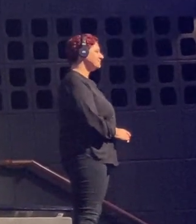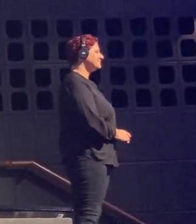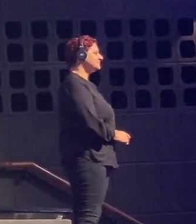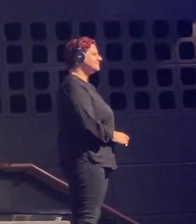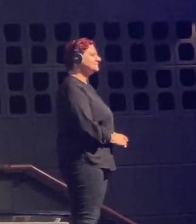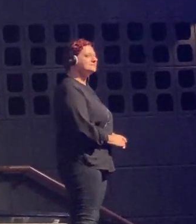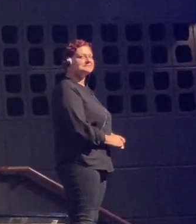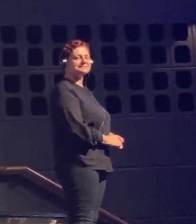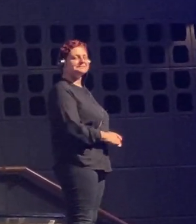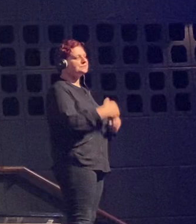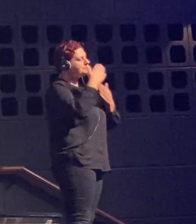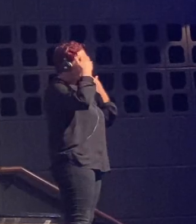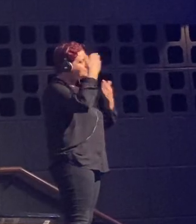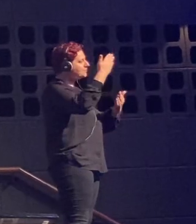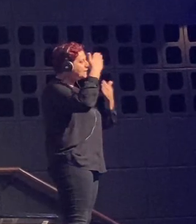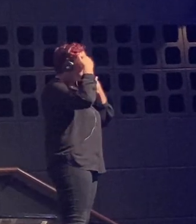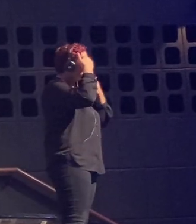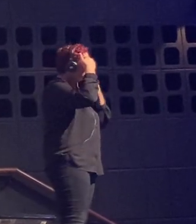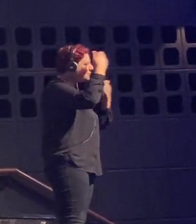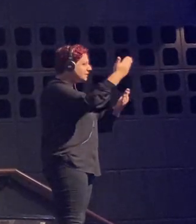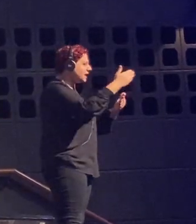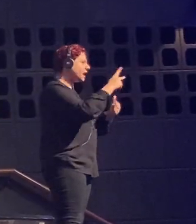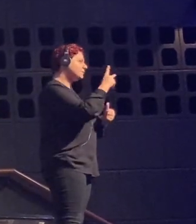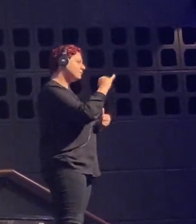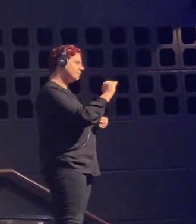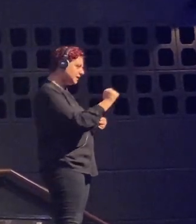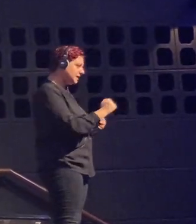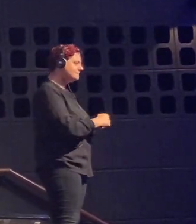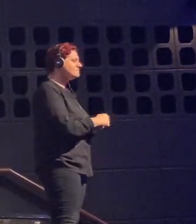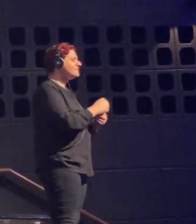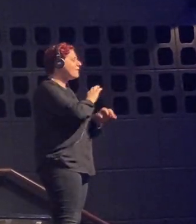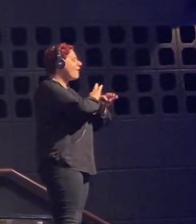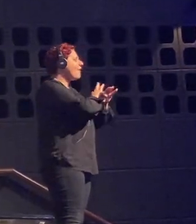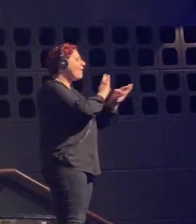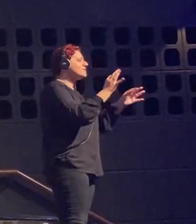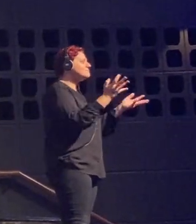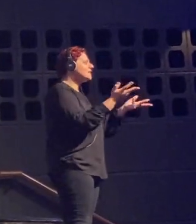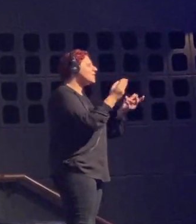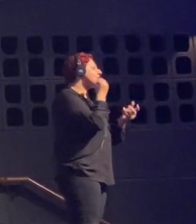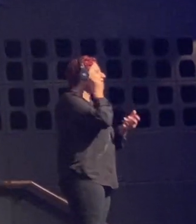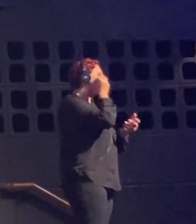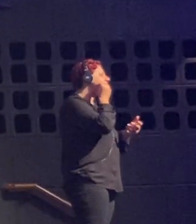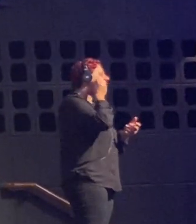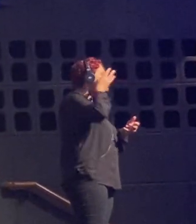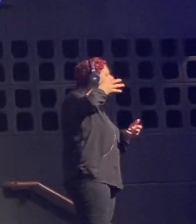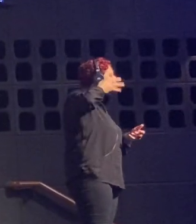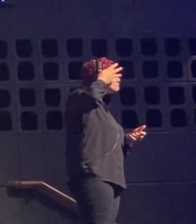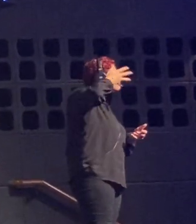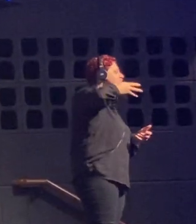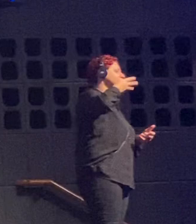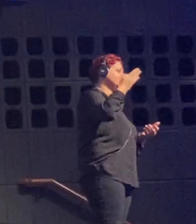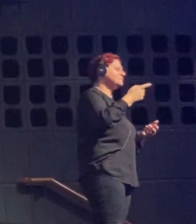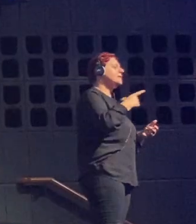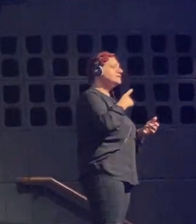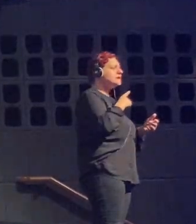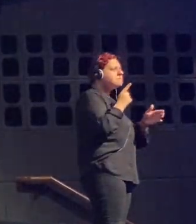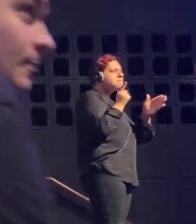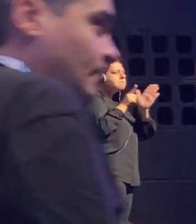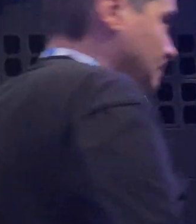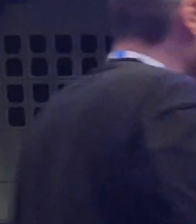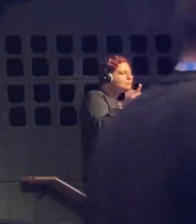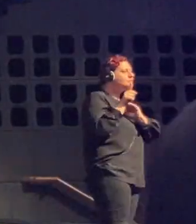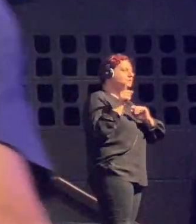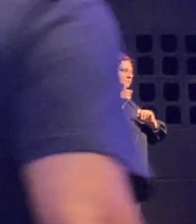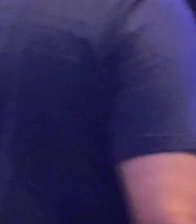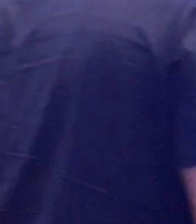Thank you so much, Pia. It was awesome to hear from you and your experience. We have a few questions here, but I think we are